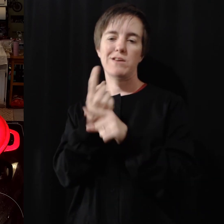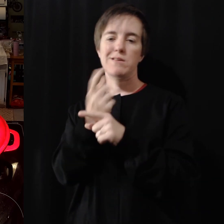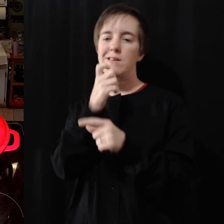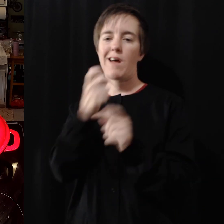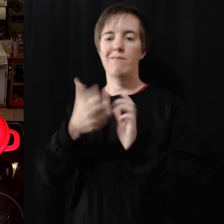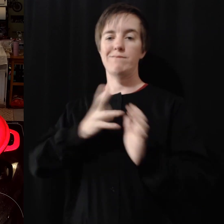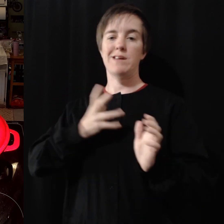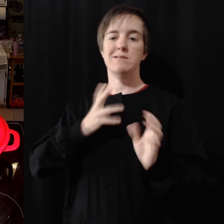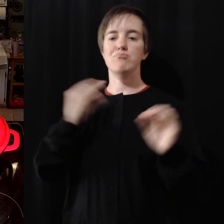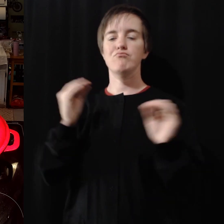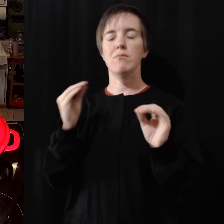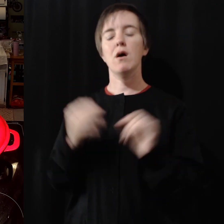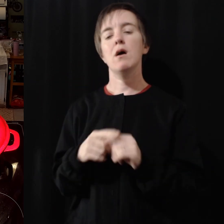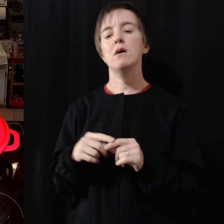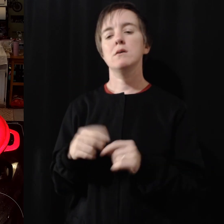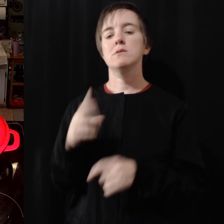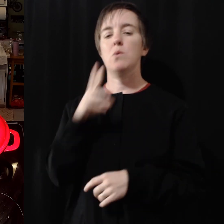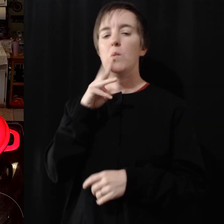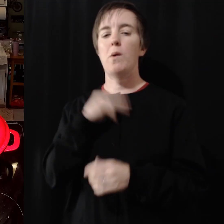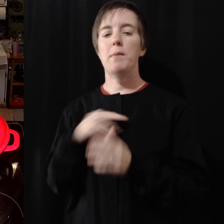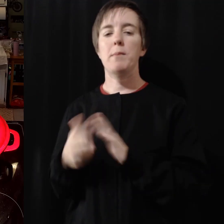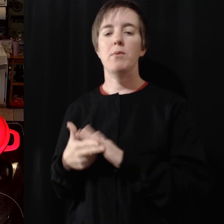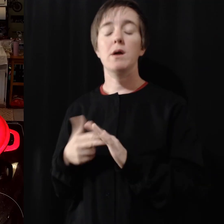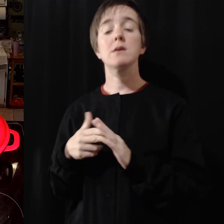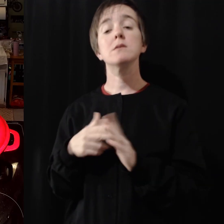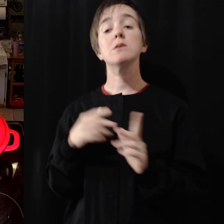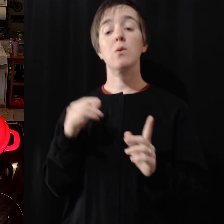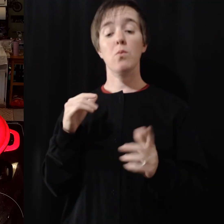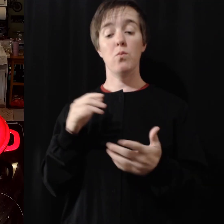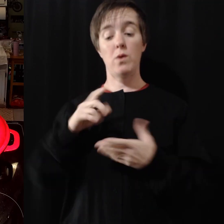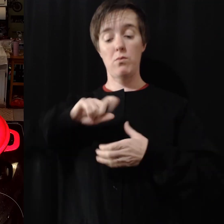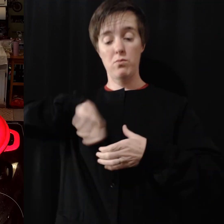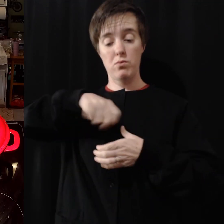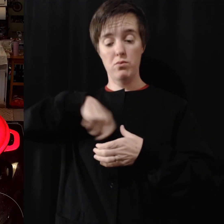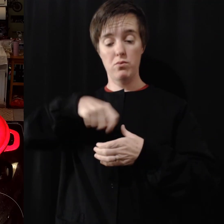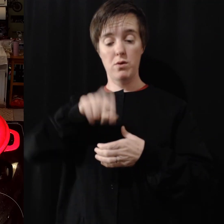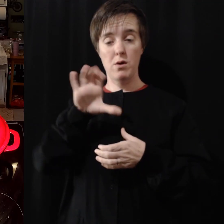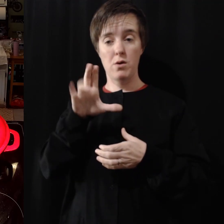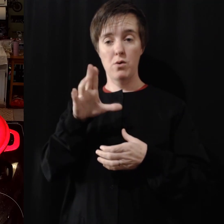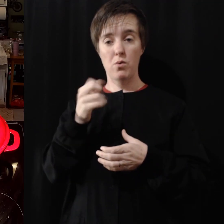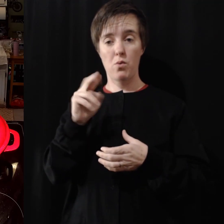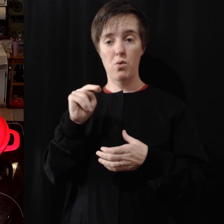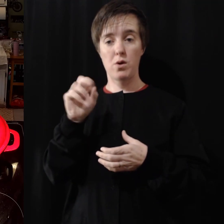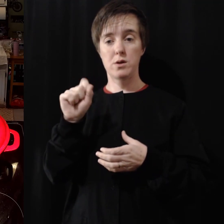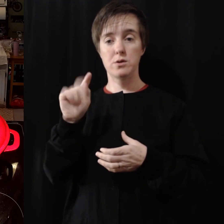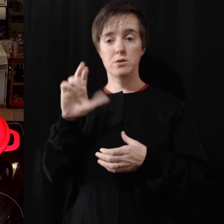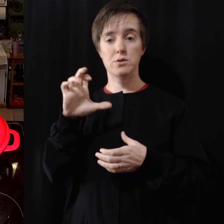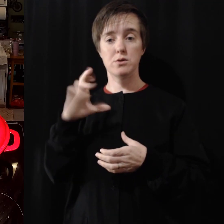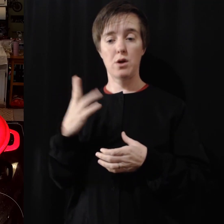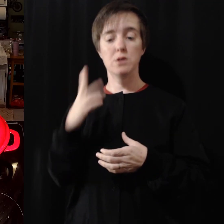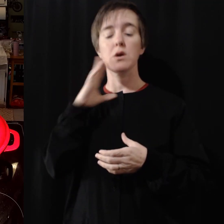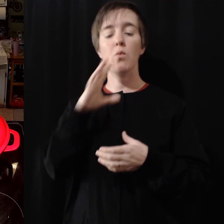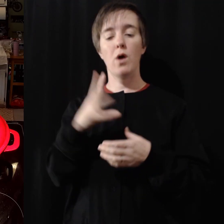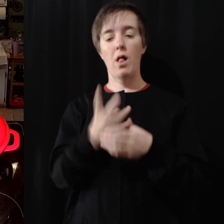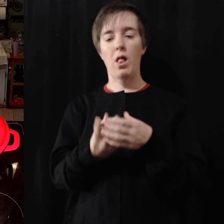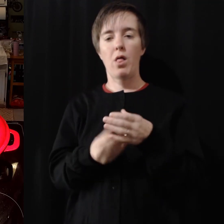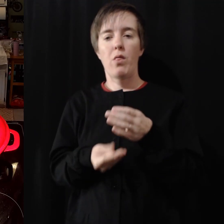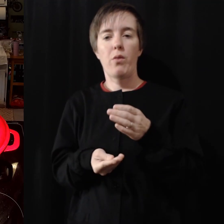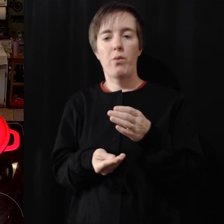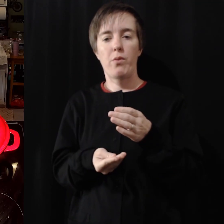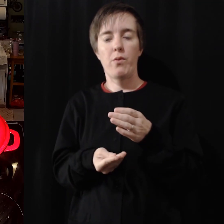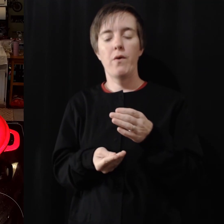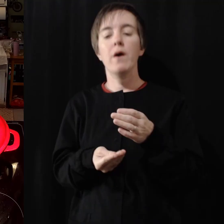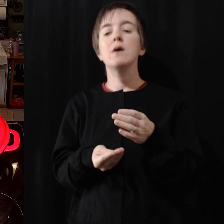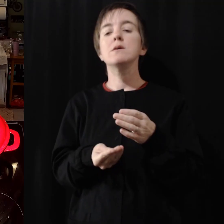So when you do cornstarch and you mix it in, if you stop mixing, it's going to settle to the bottom. So you mix it in